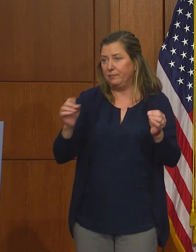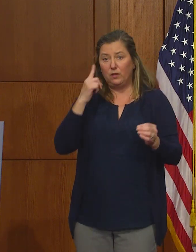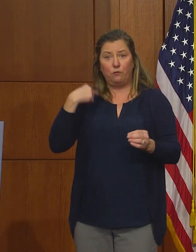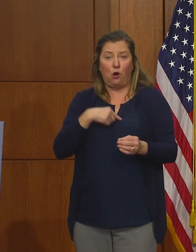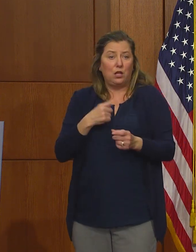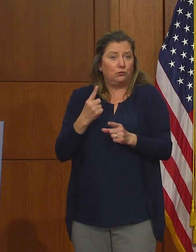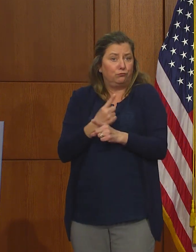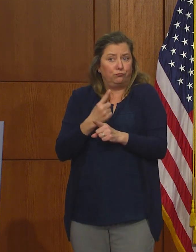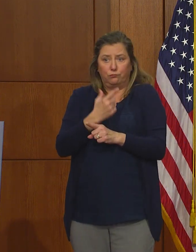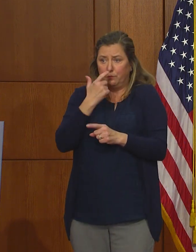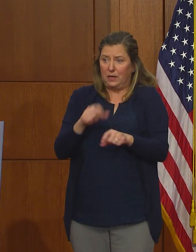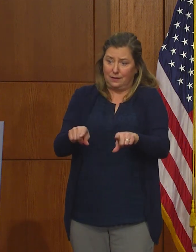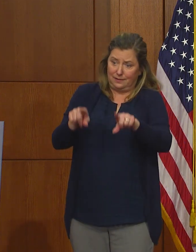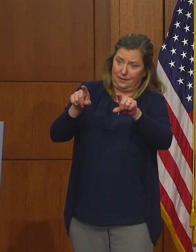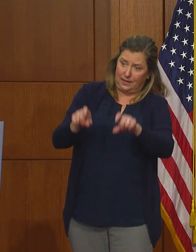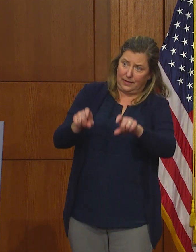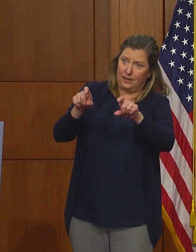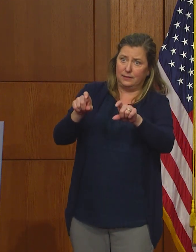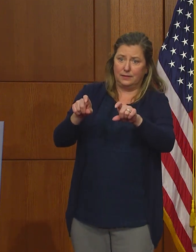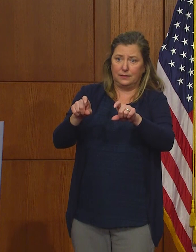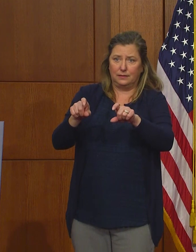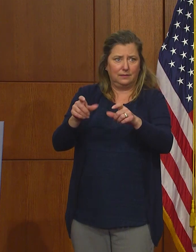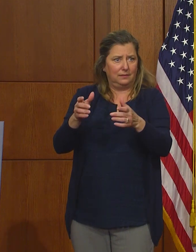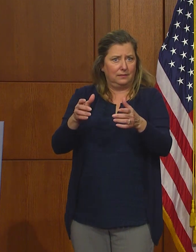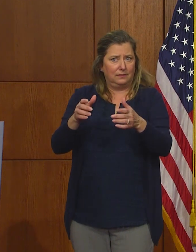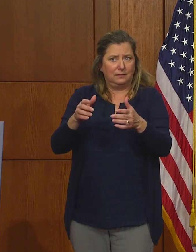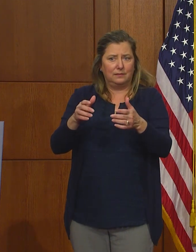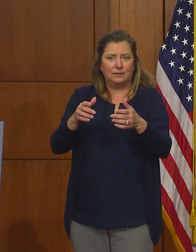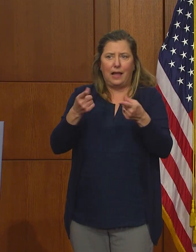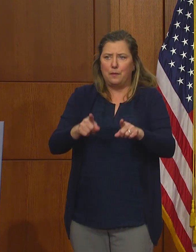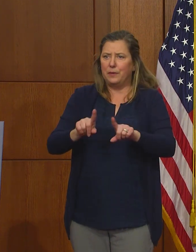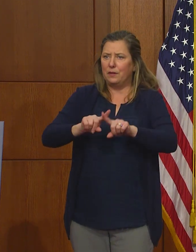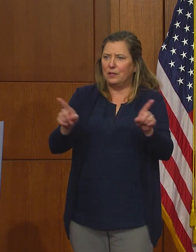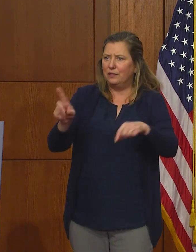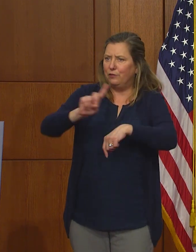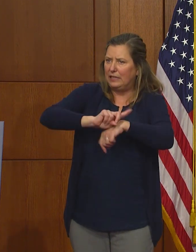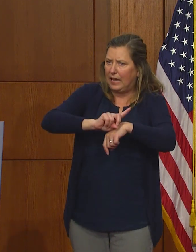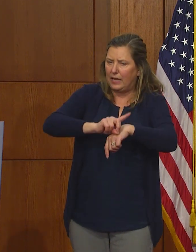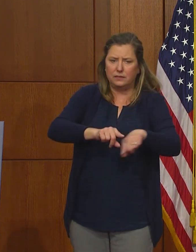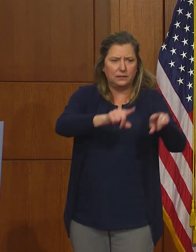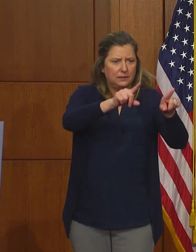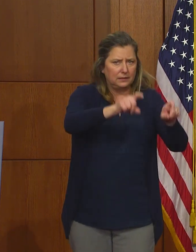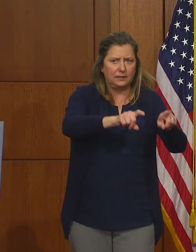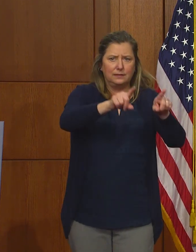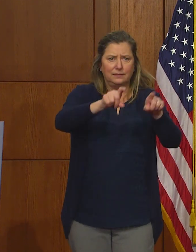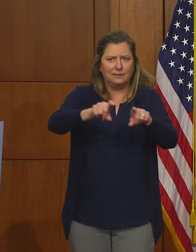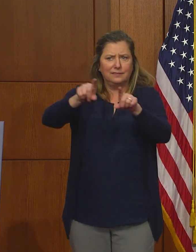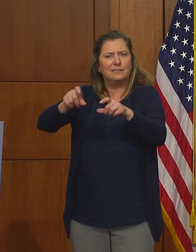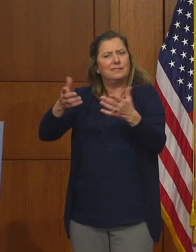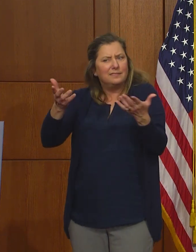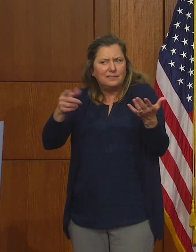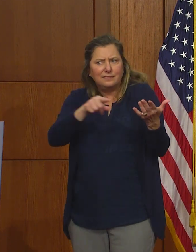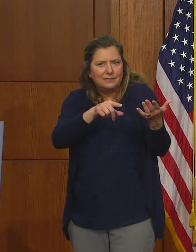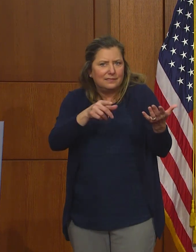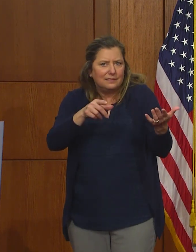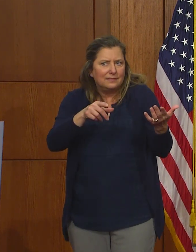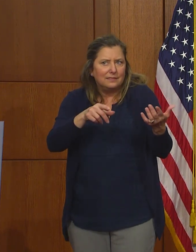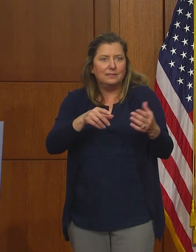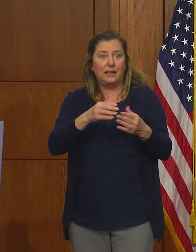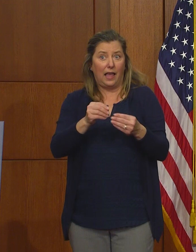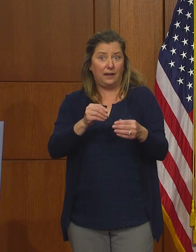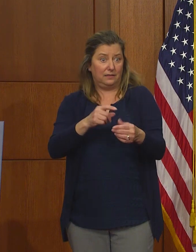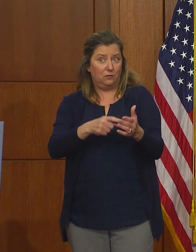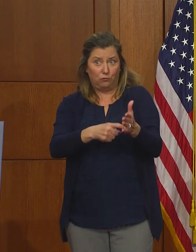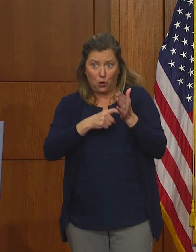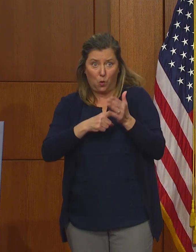because these are tests done on separate days by and large, and they were clinically